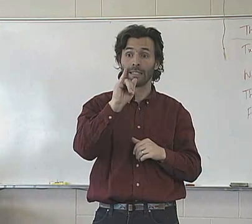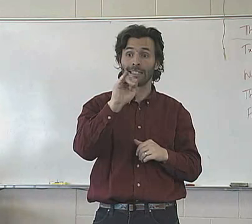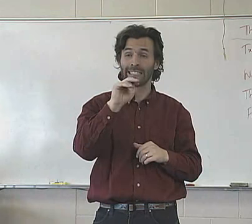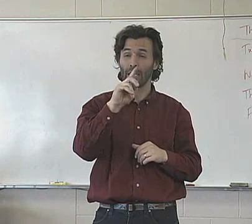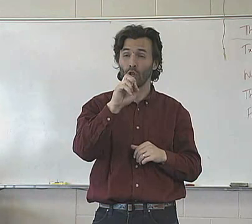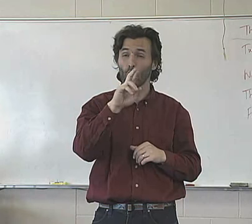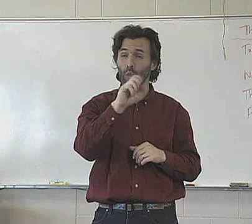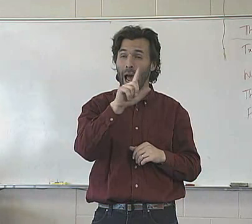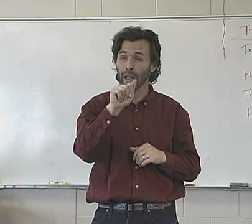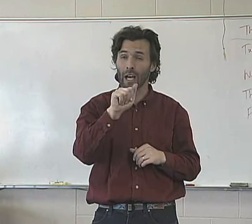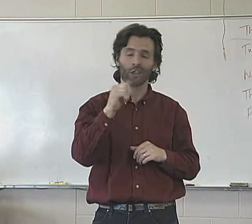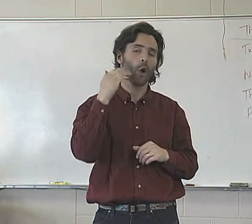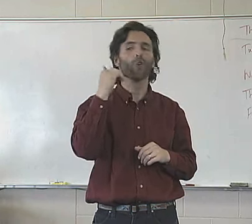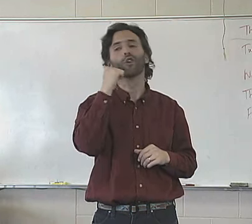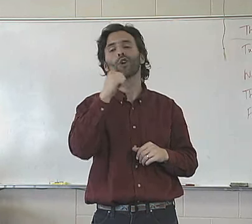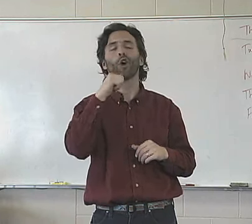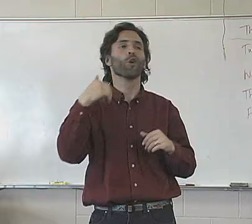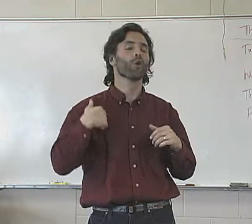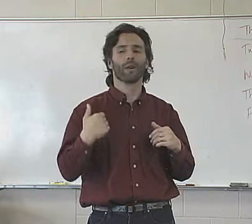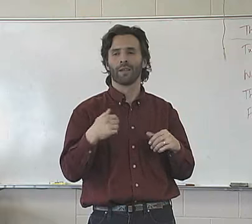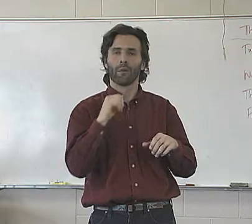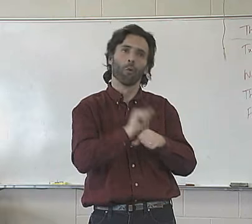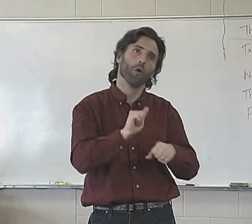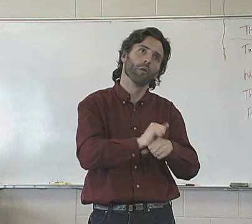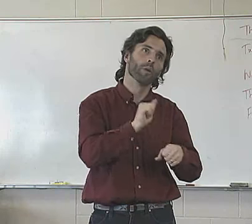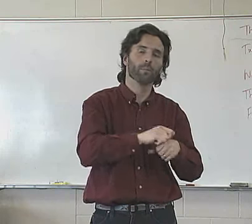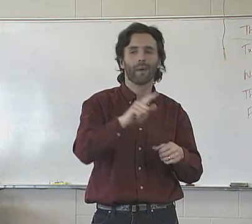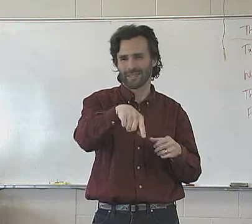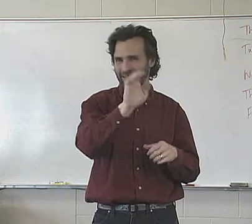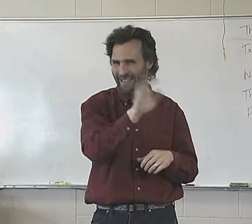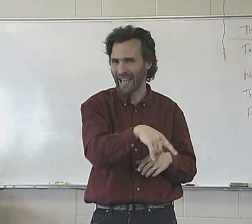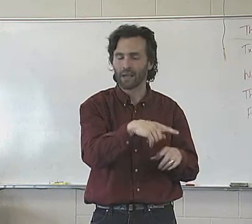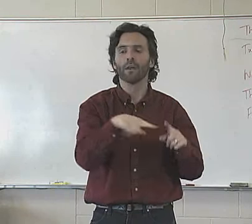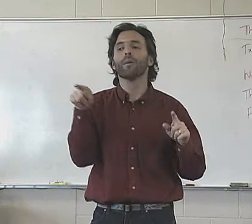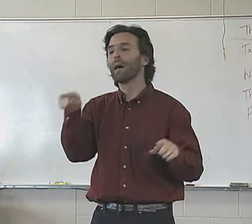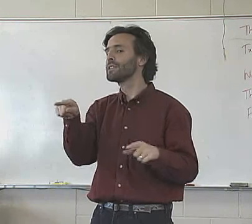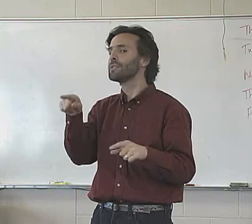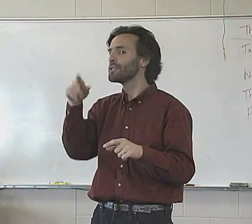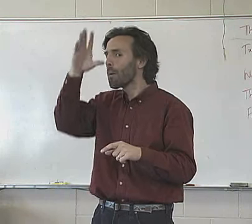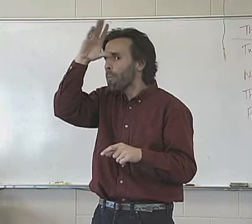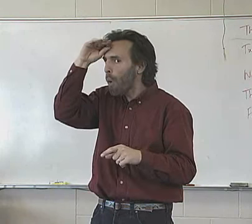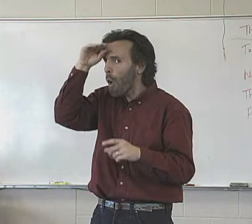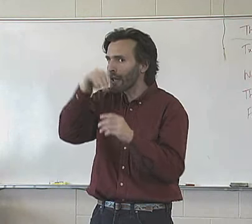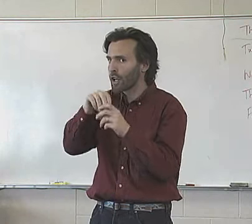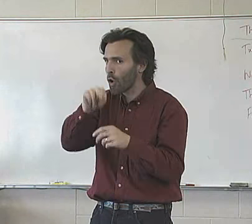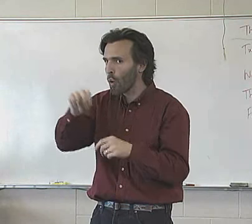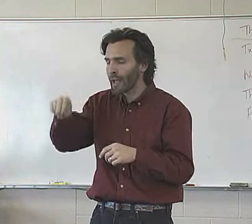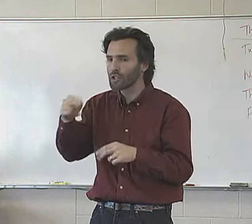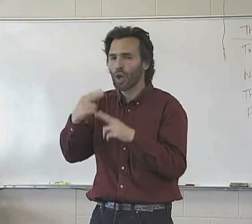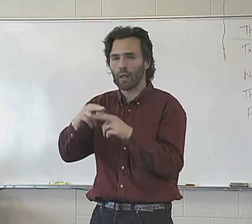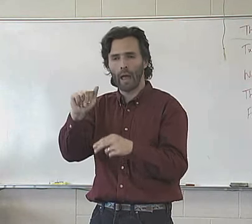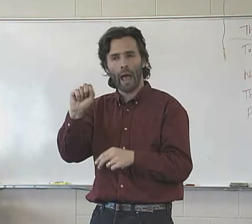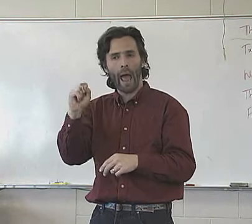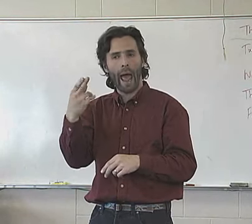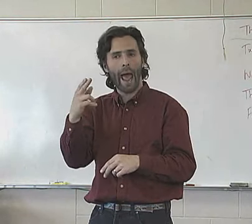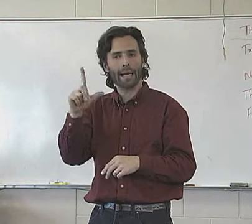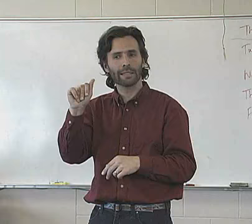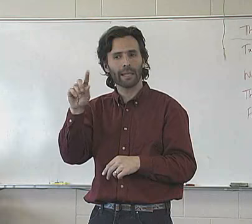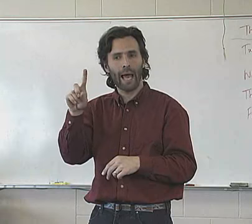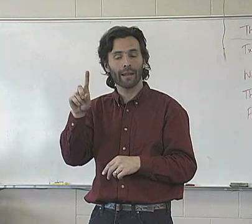has Cinderlad or Ashlad stories. Okay, so it's never a girl, it's a boy. And he doesn't have to battle an evil stepmother, he's